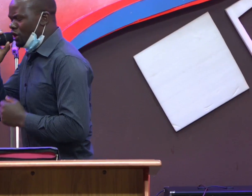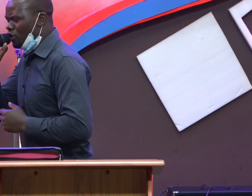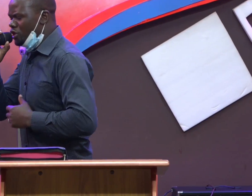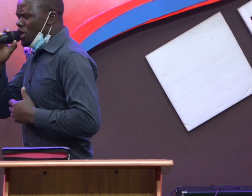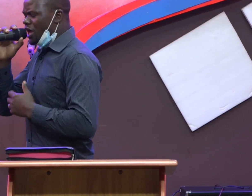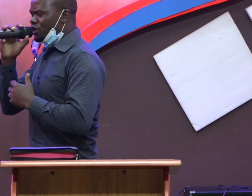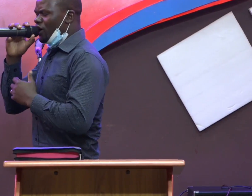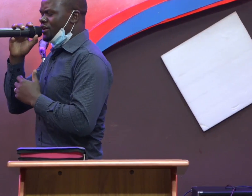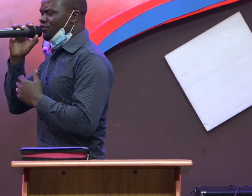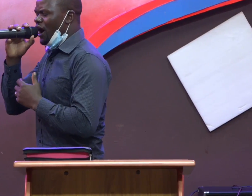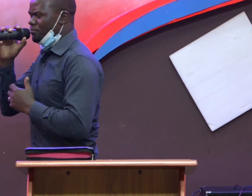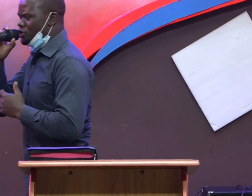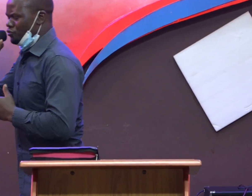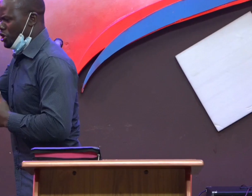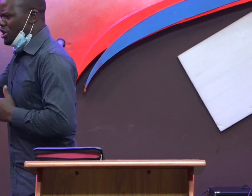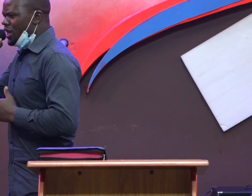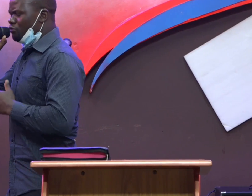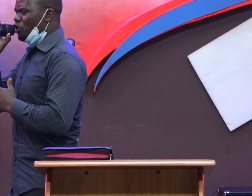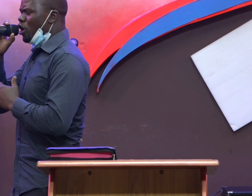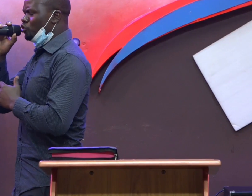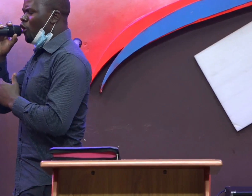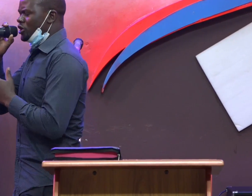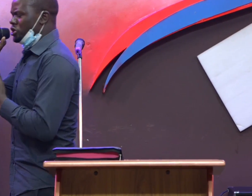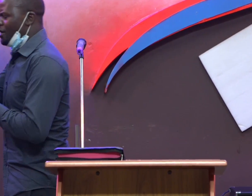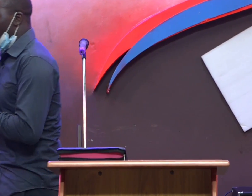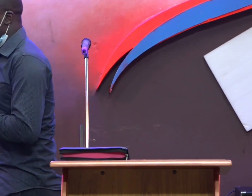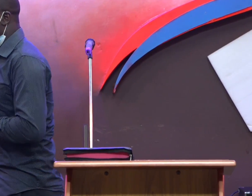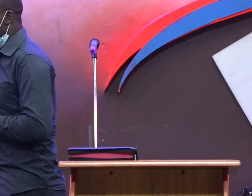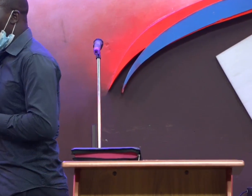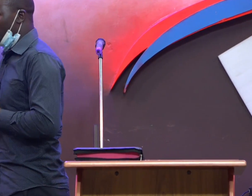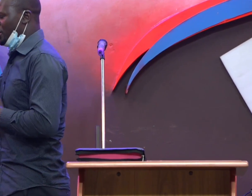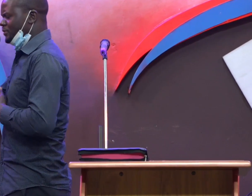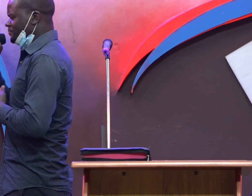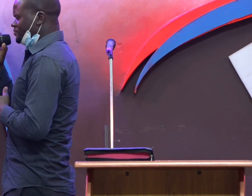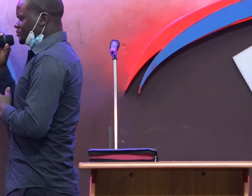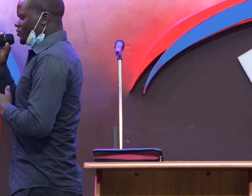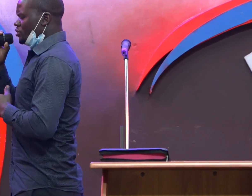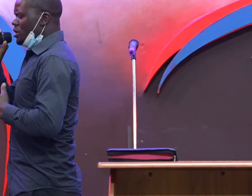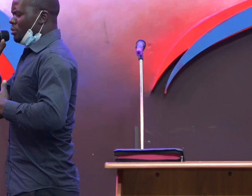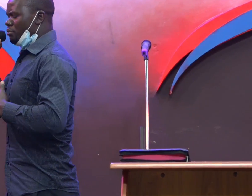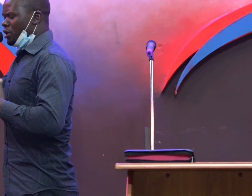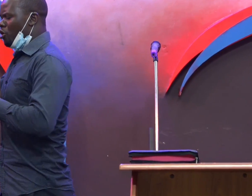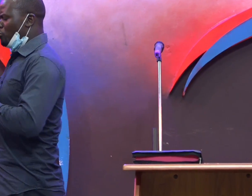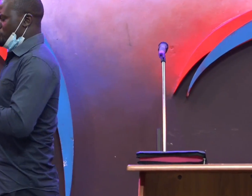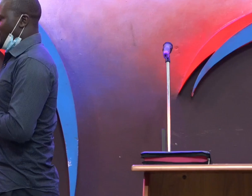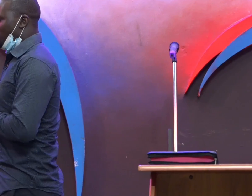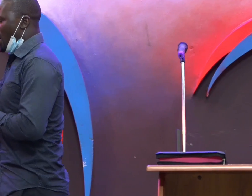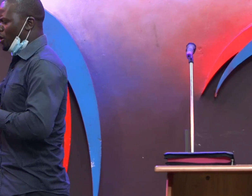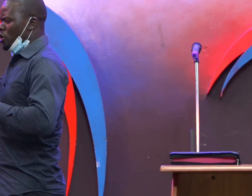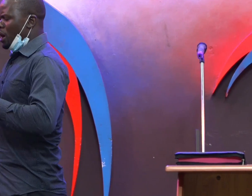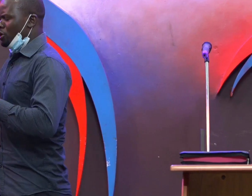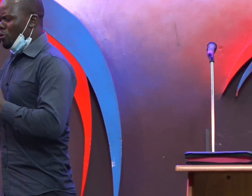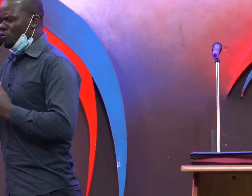divine secret, searching for the divine mystery that we ought to walk in, Heavenly King of Glory. Babere wogo